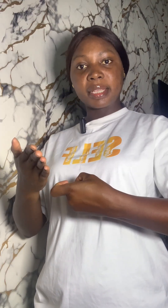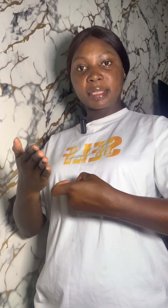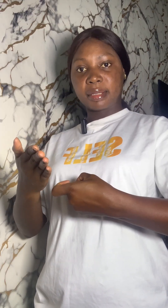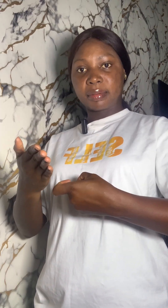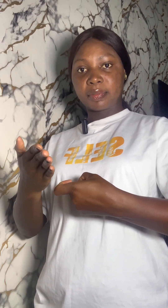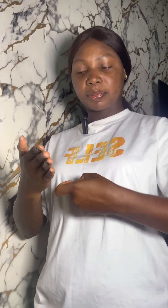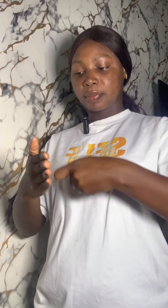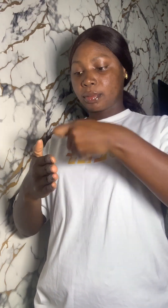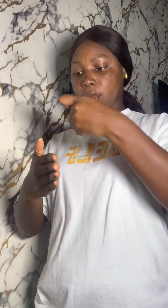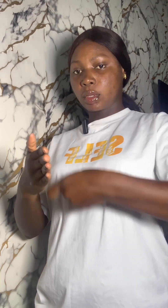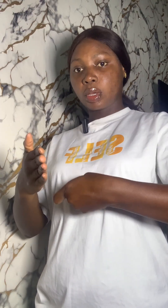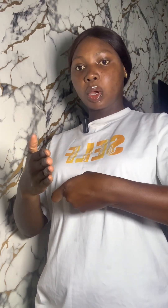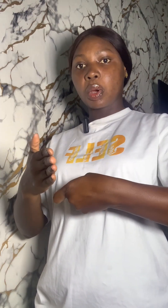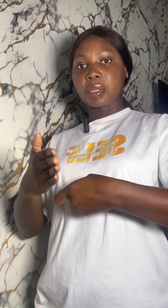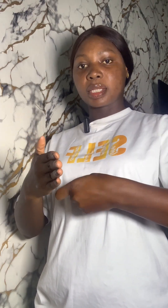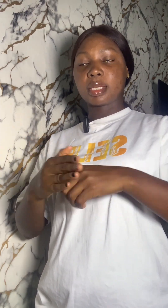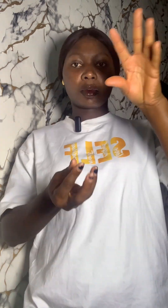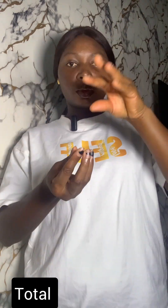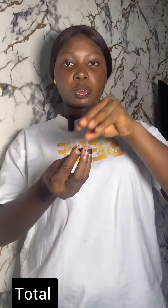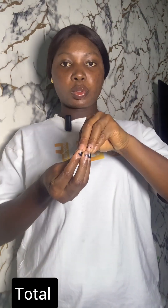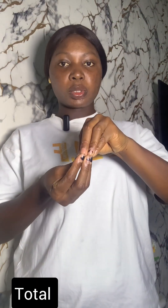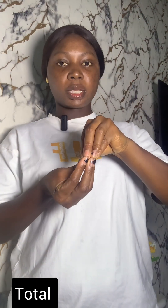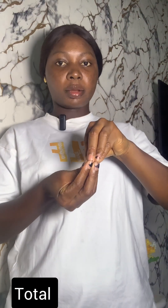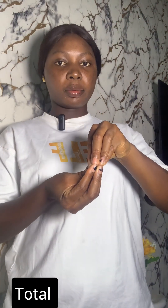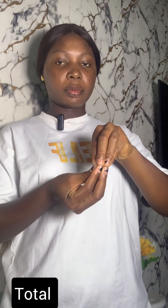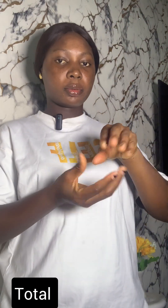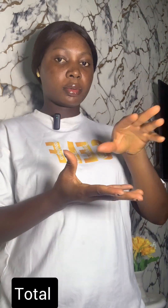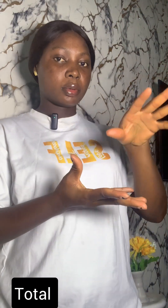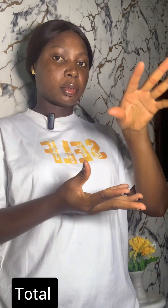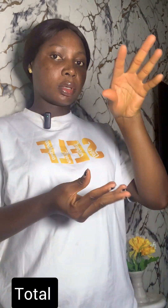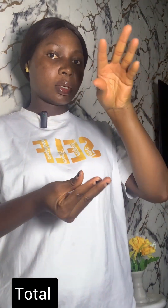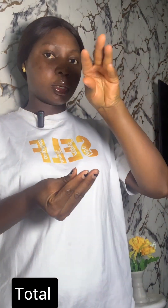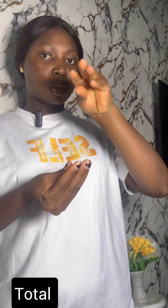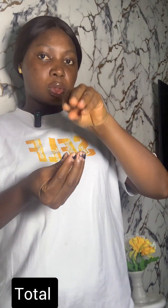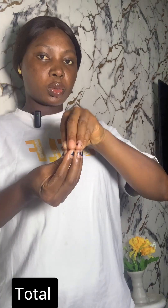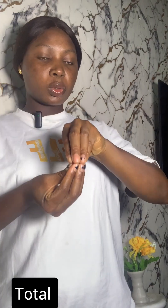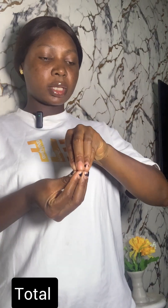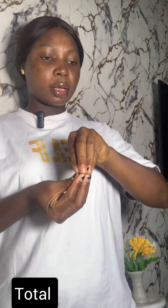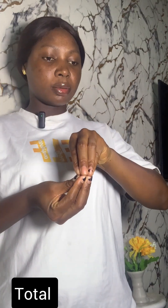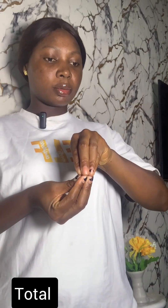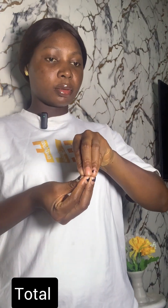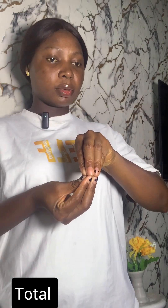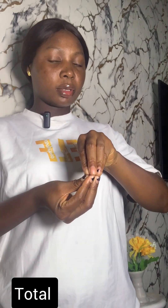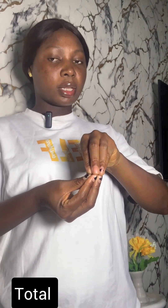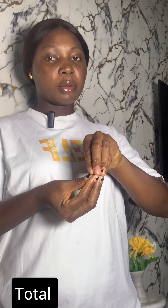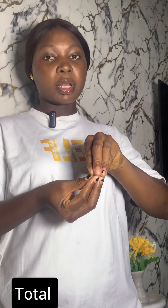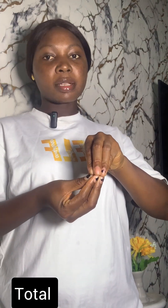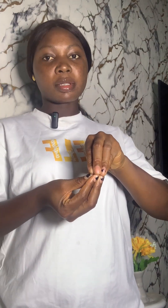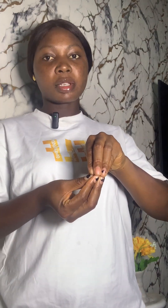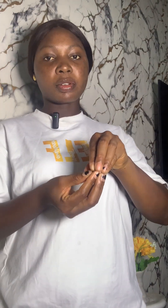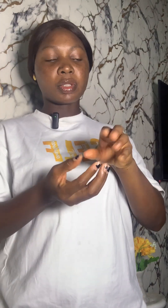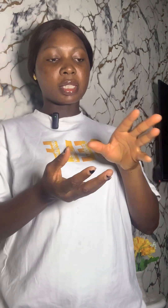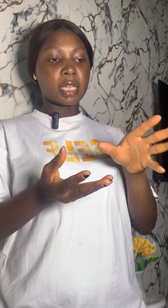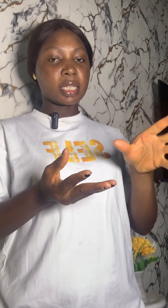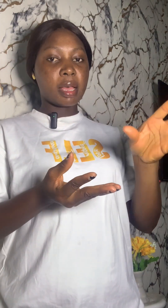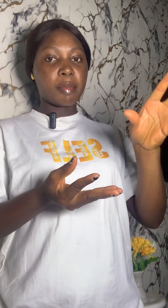price, cost, total, total. Now I would like to think of these as